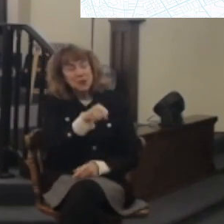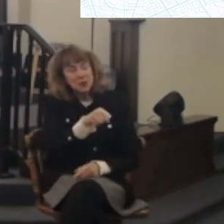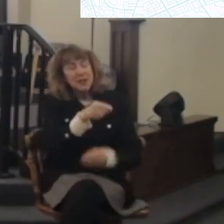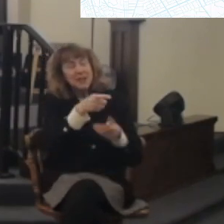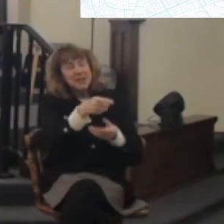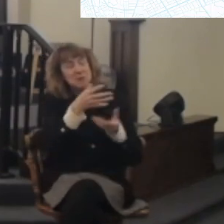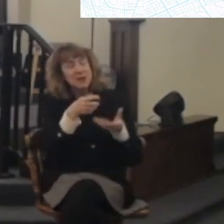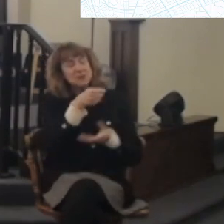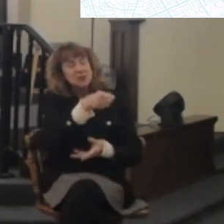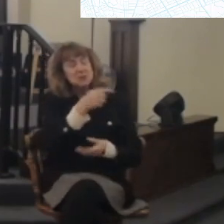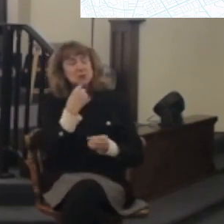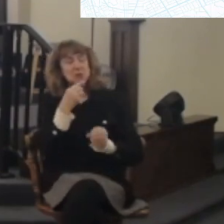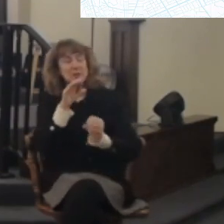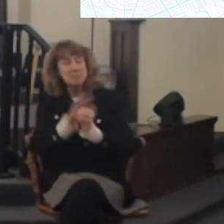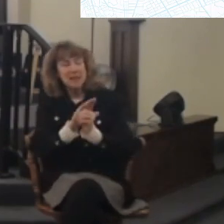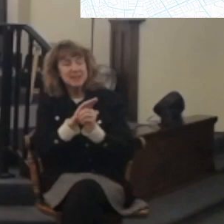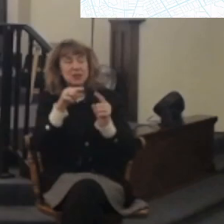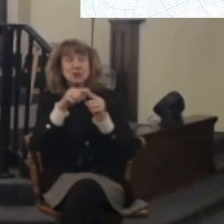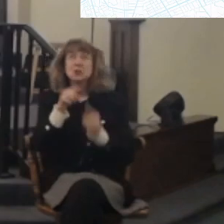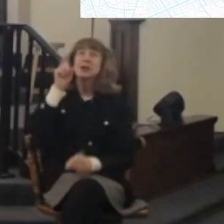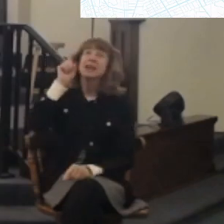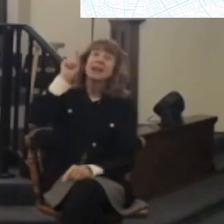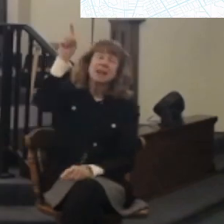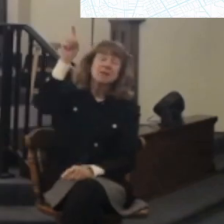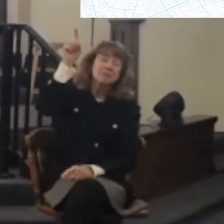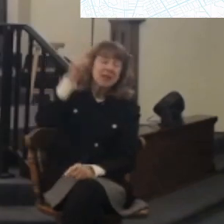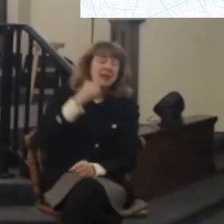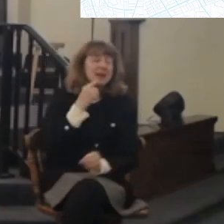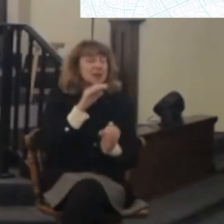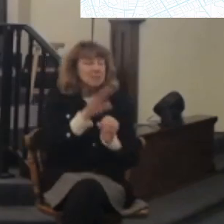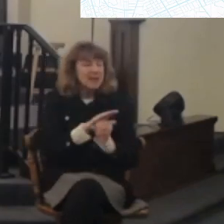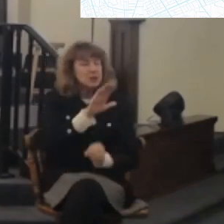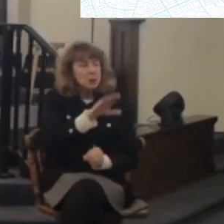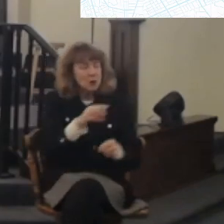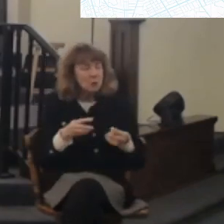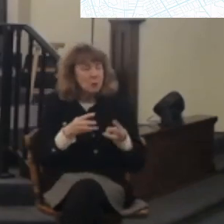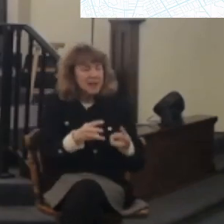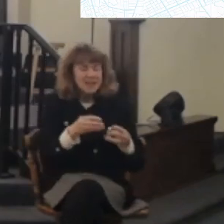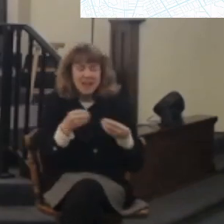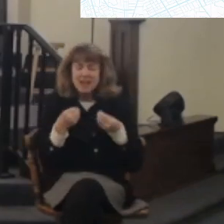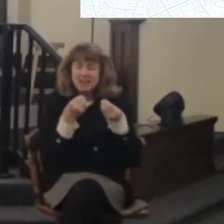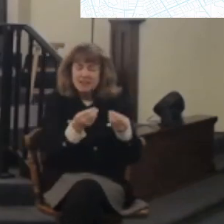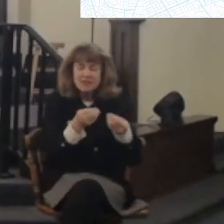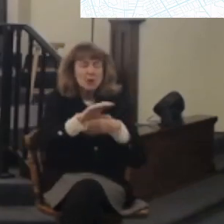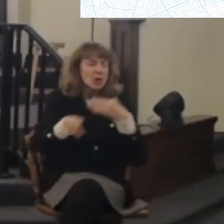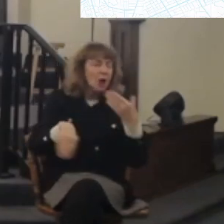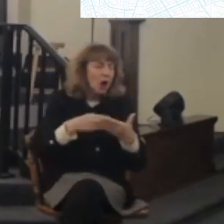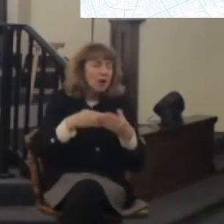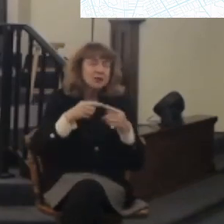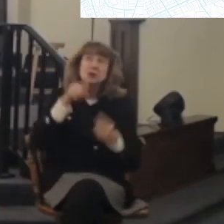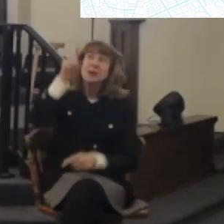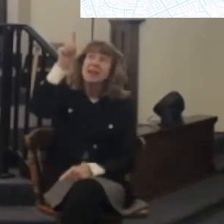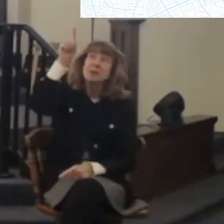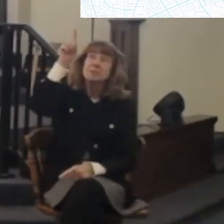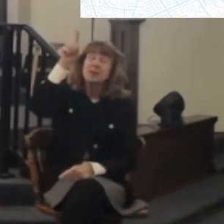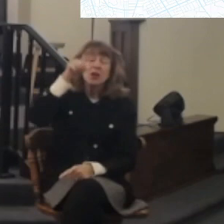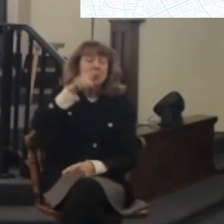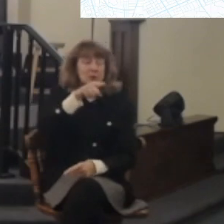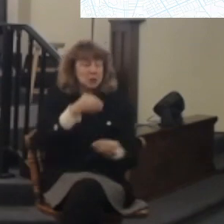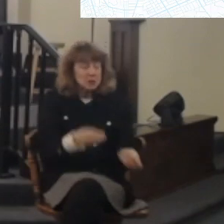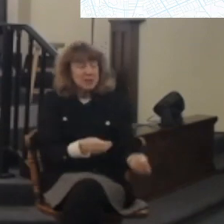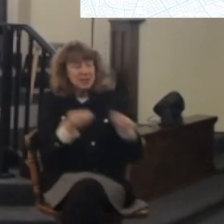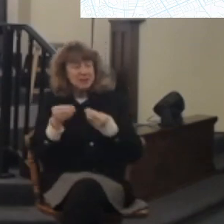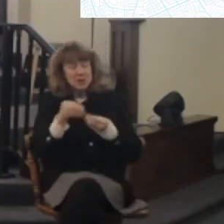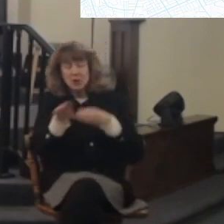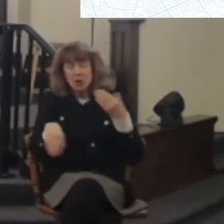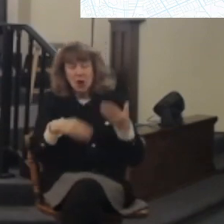commit yourself to him. Commit your ways to him. Give your all to him. And when you give your all to him, he's not